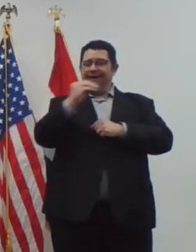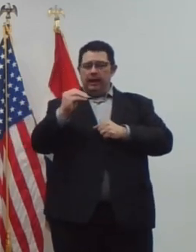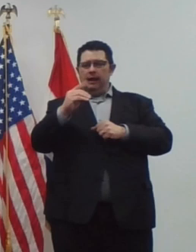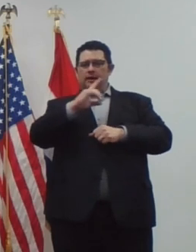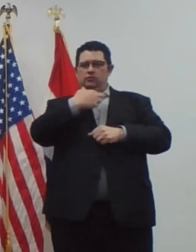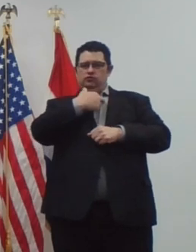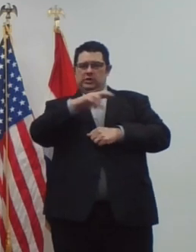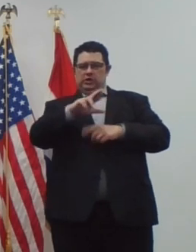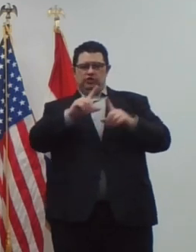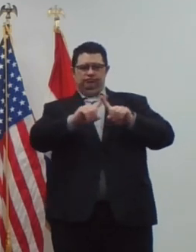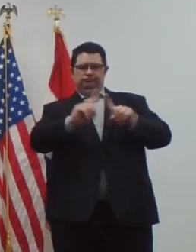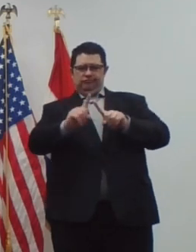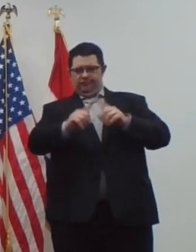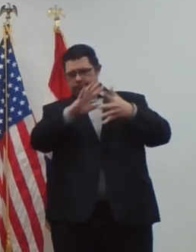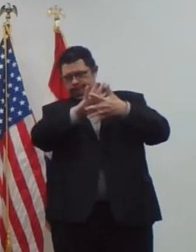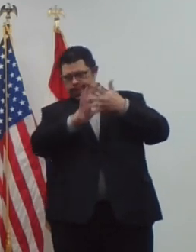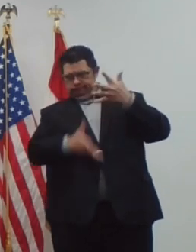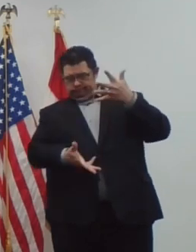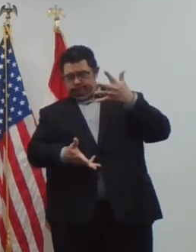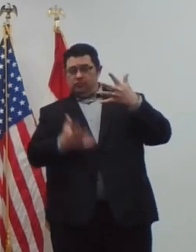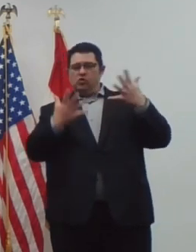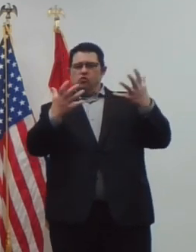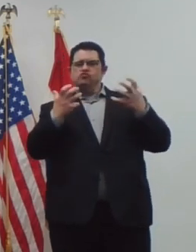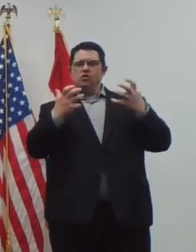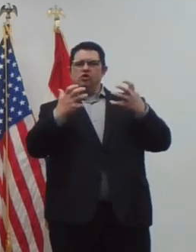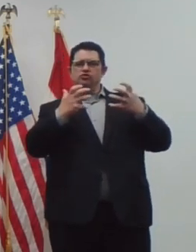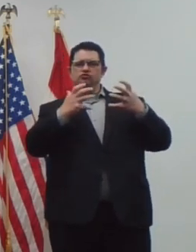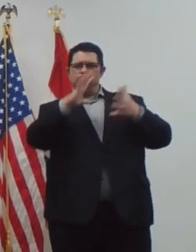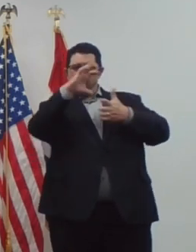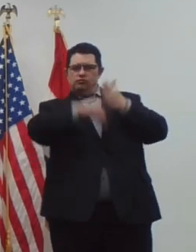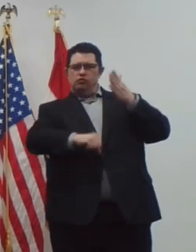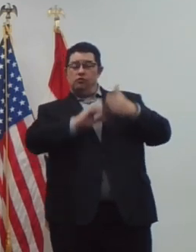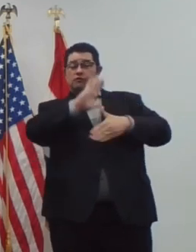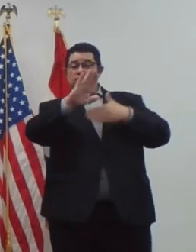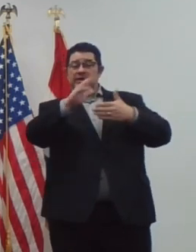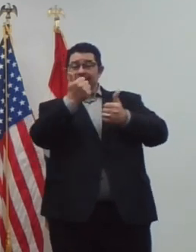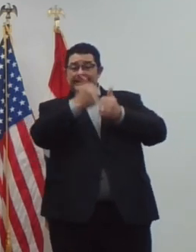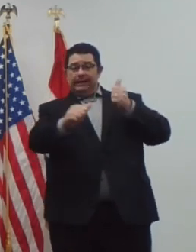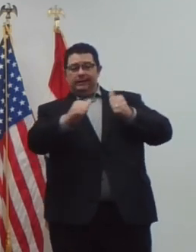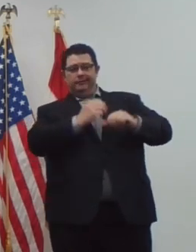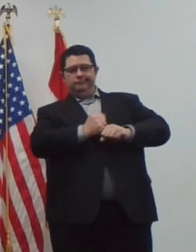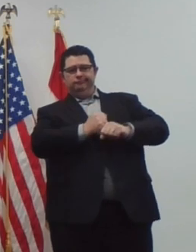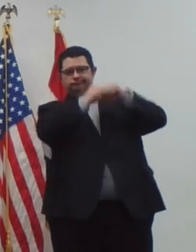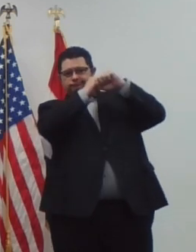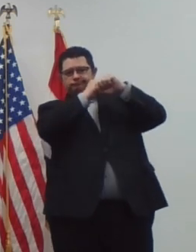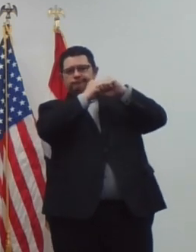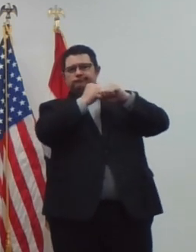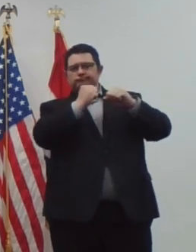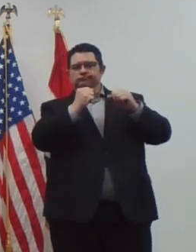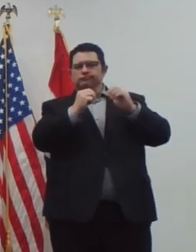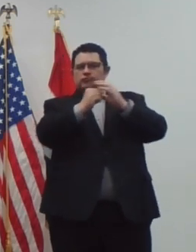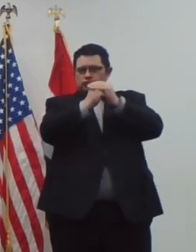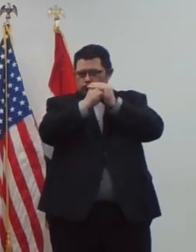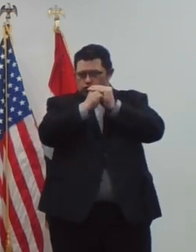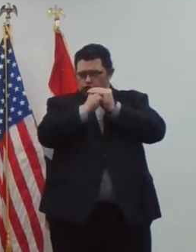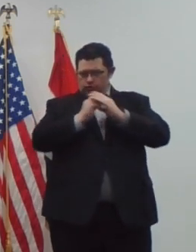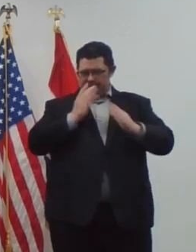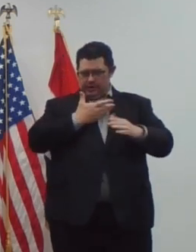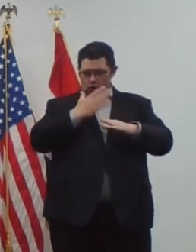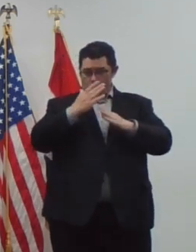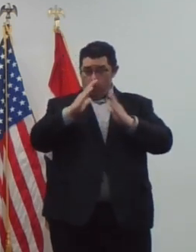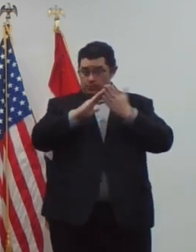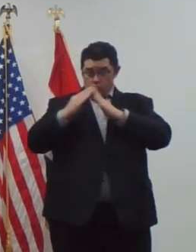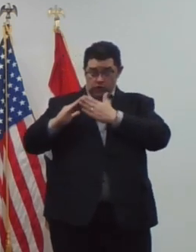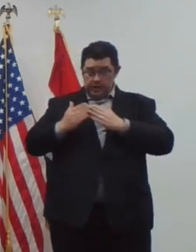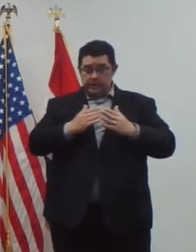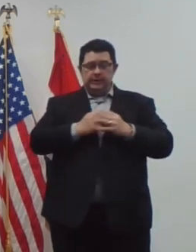all of any impediments to worship services in our community, and as of now,